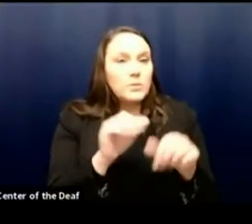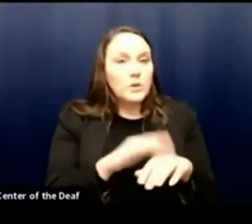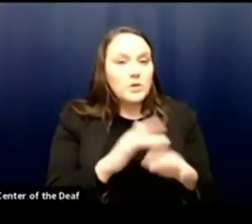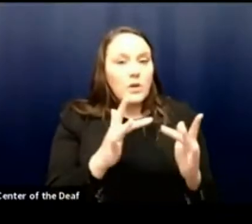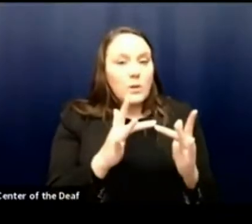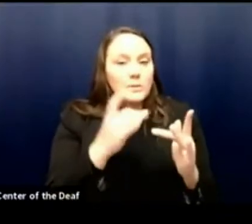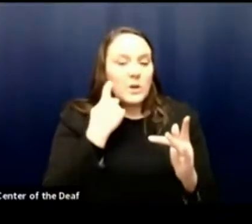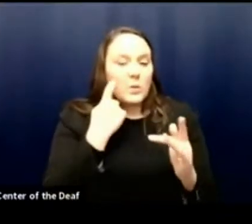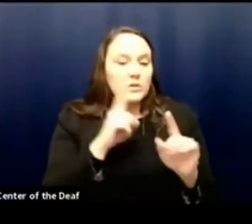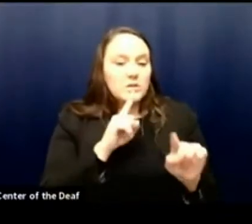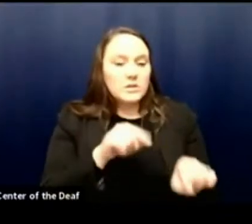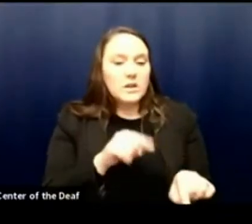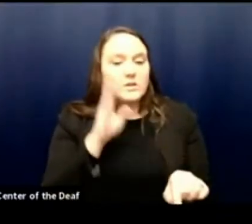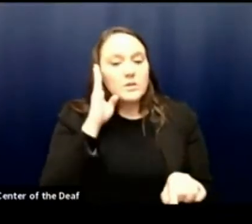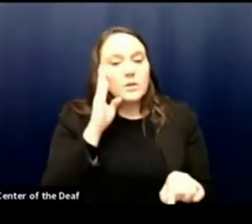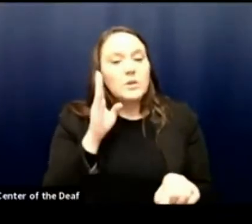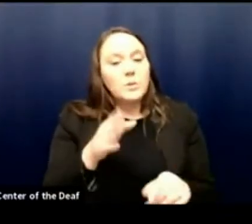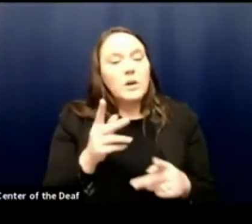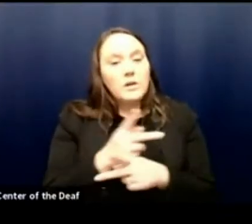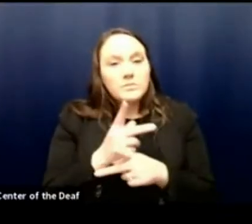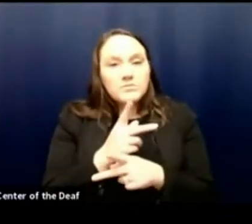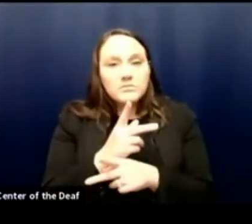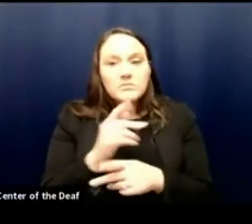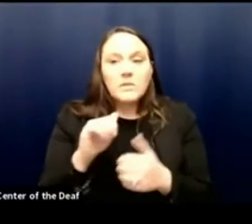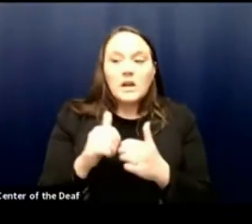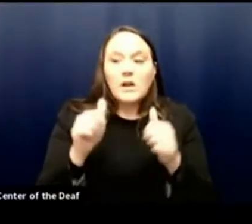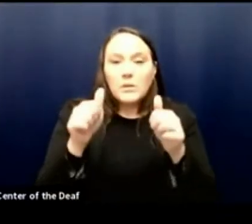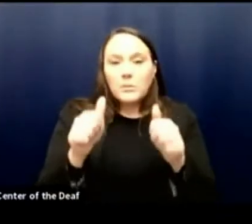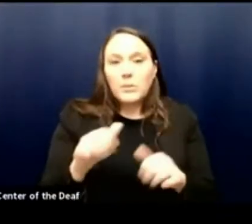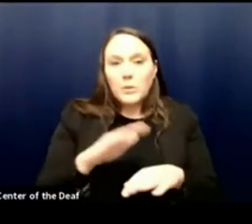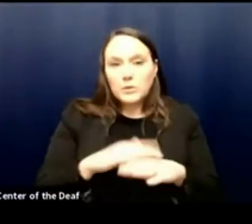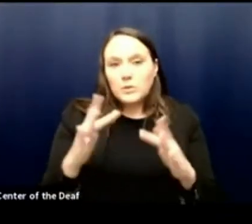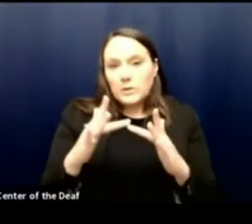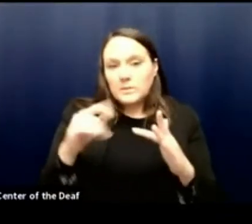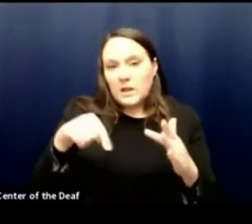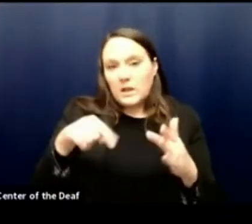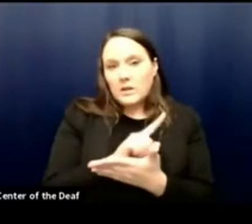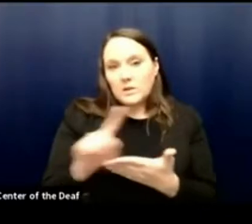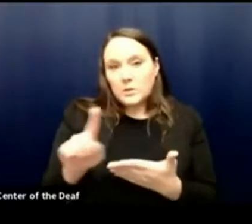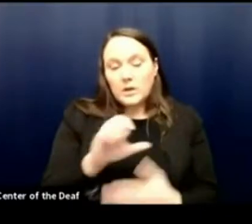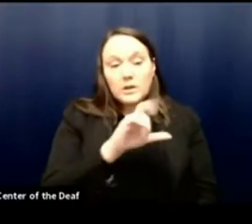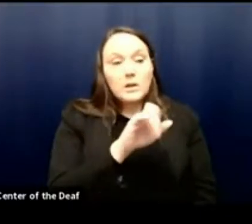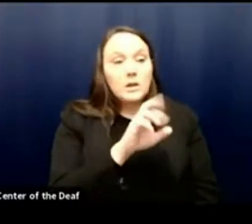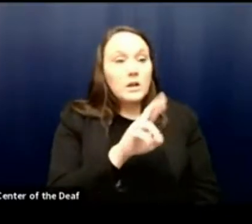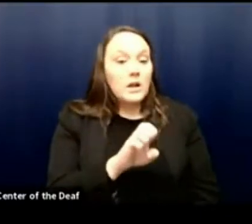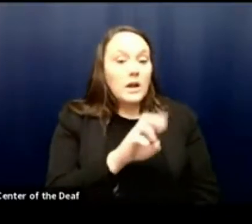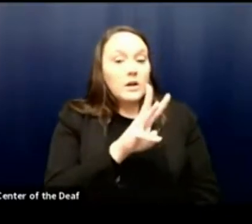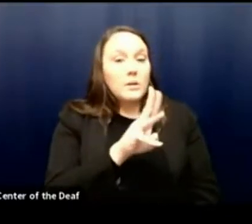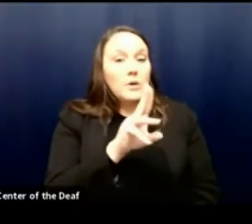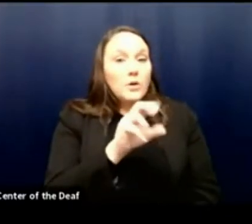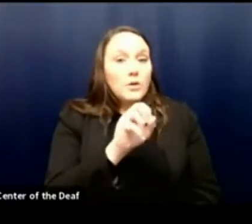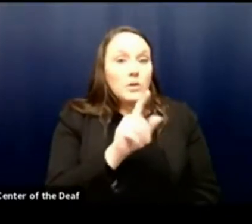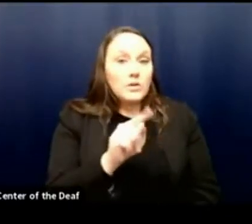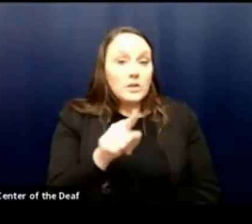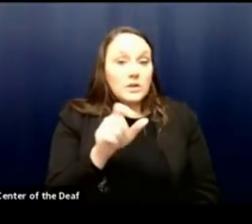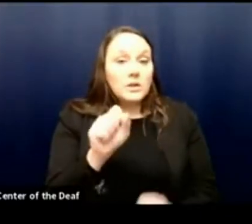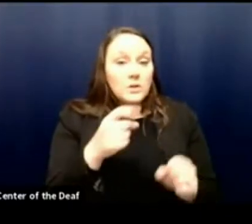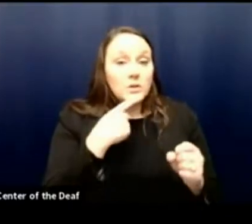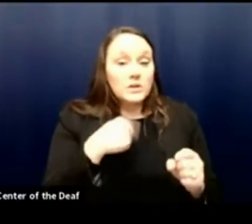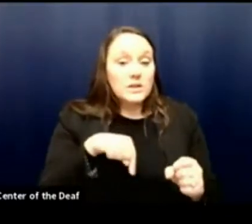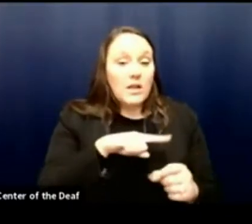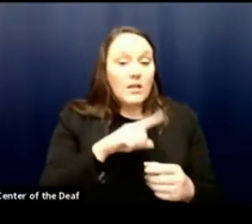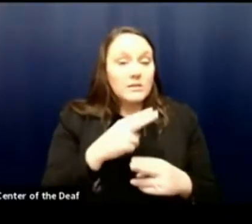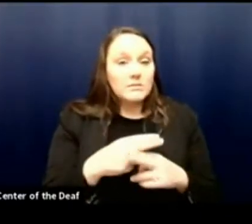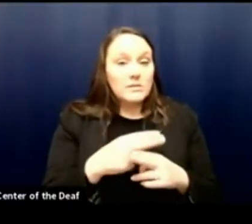that we are restructuring and we'll have up on our website this week. From Claire with WVOT, can you tell us the name of the product